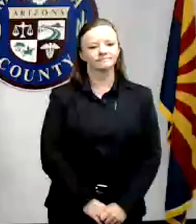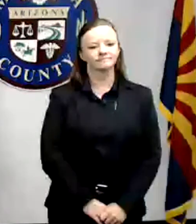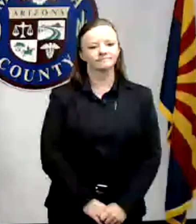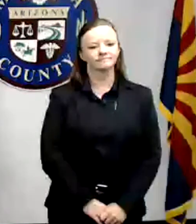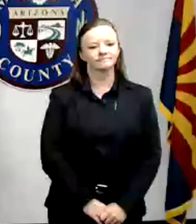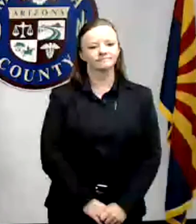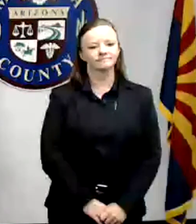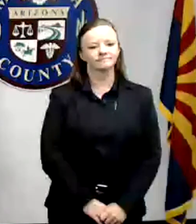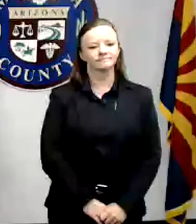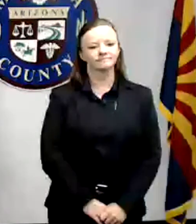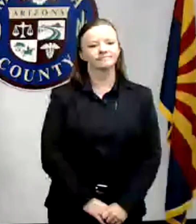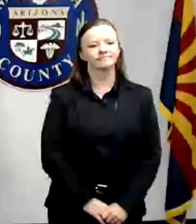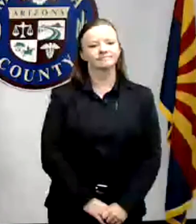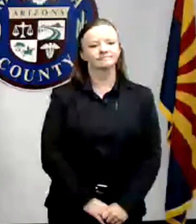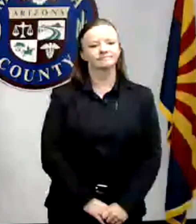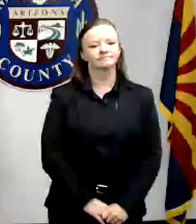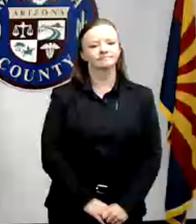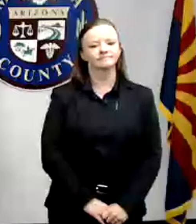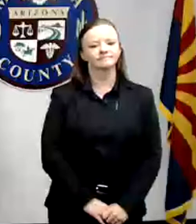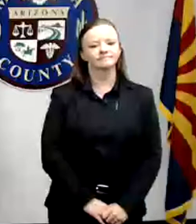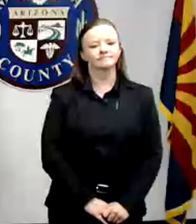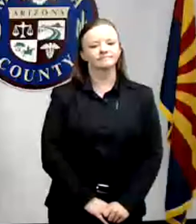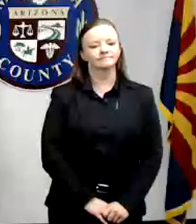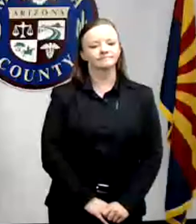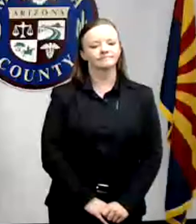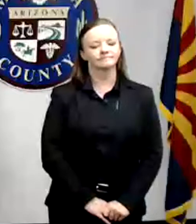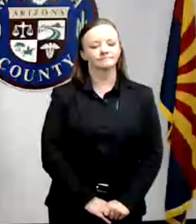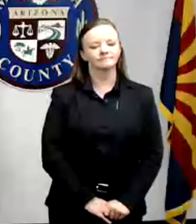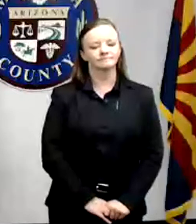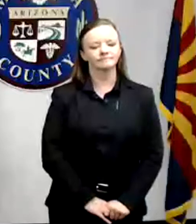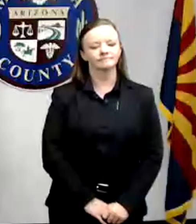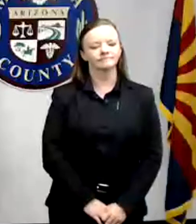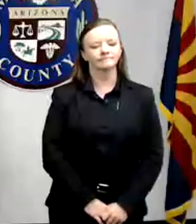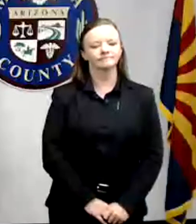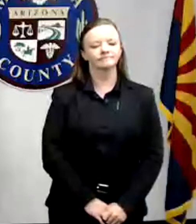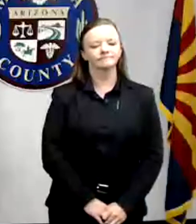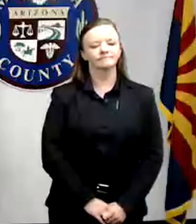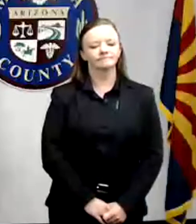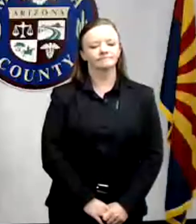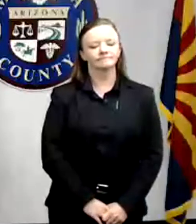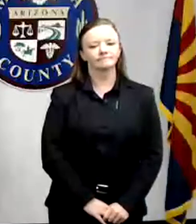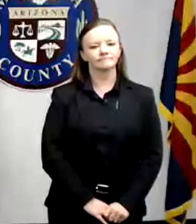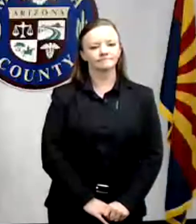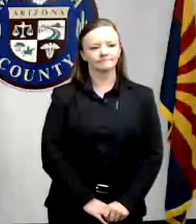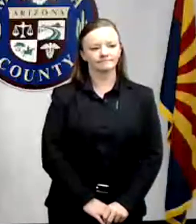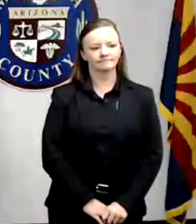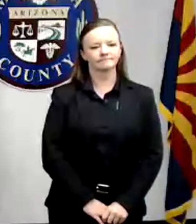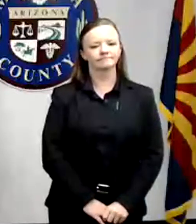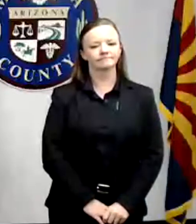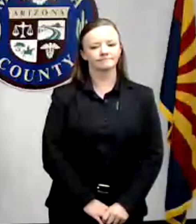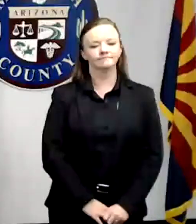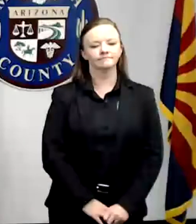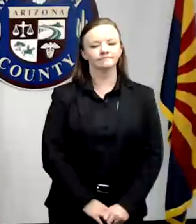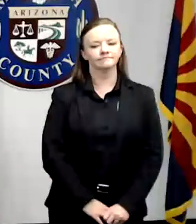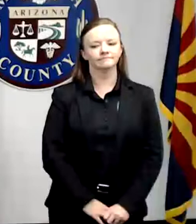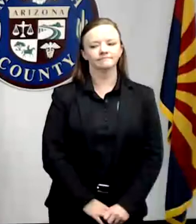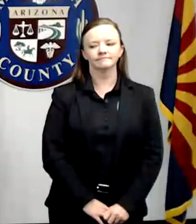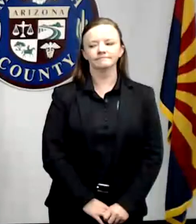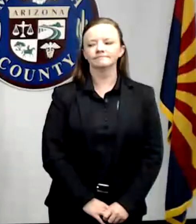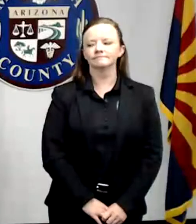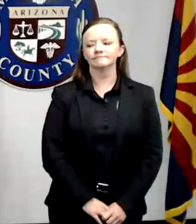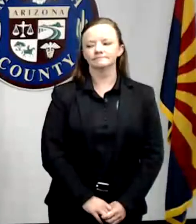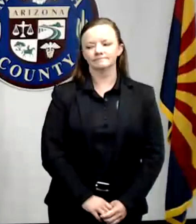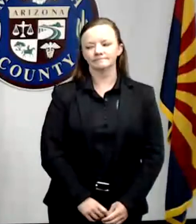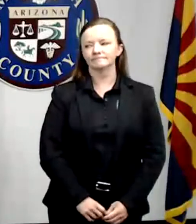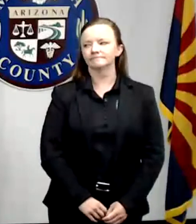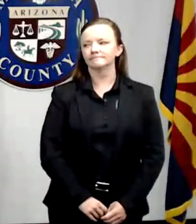mes de mayo. Entonces, aquí lo que estamos viendo es que se da seguimiento a todos los casos, a la gráfica de epidemiología, se puede empezar a